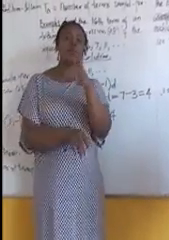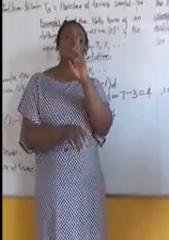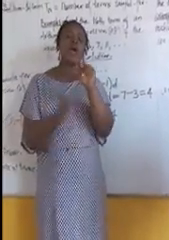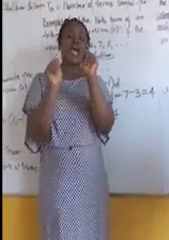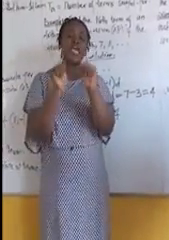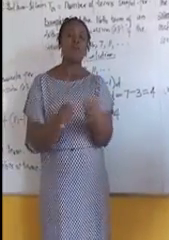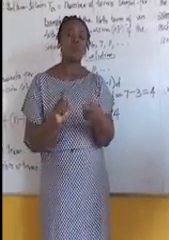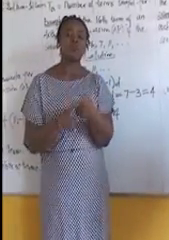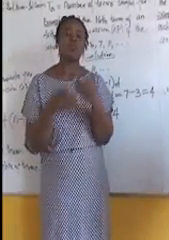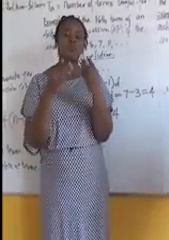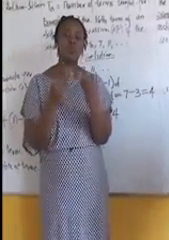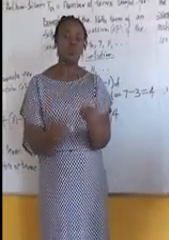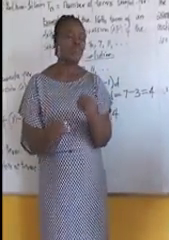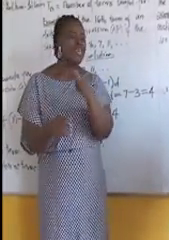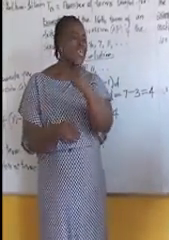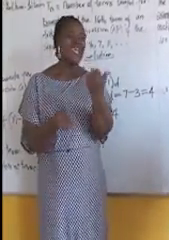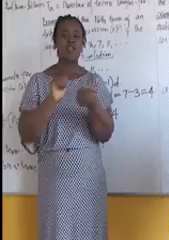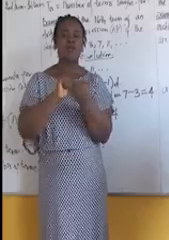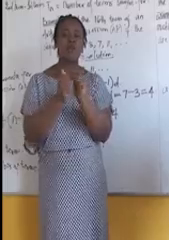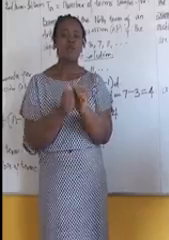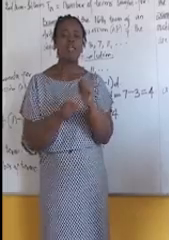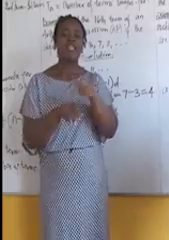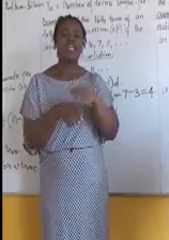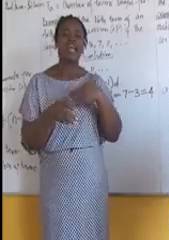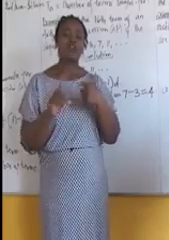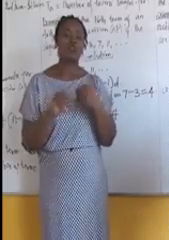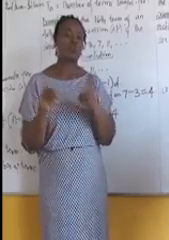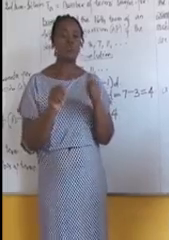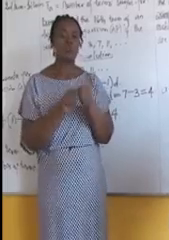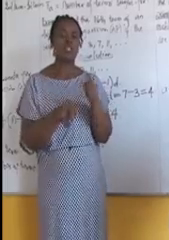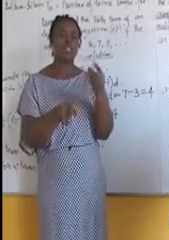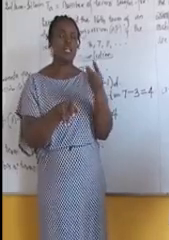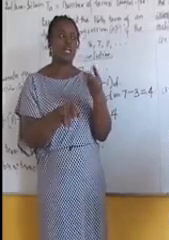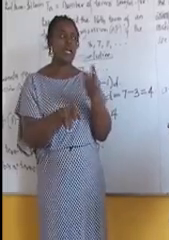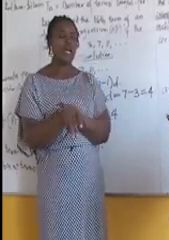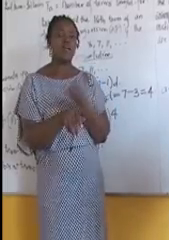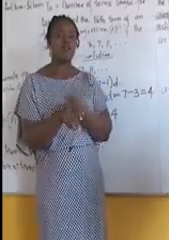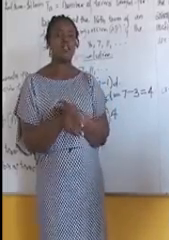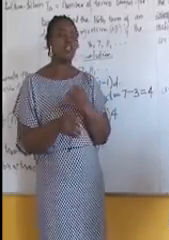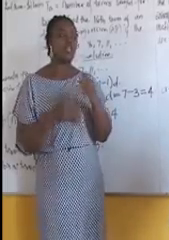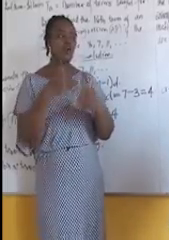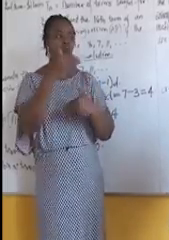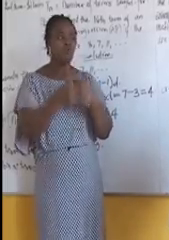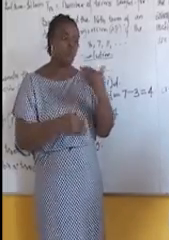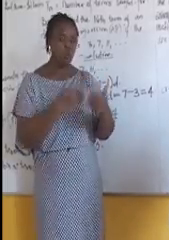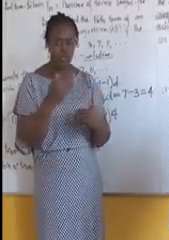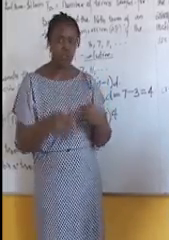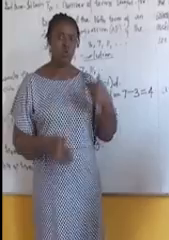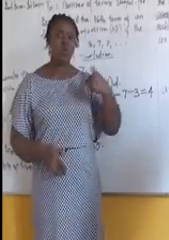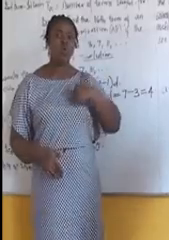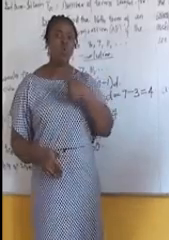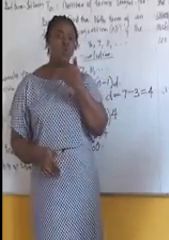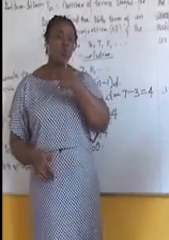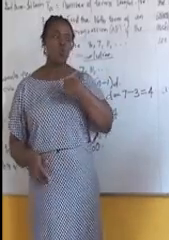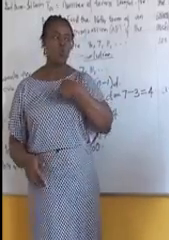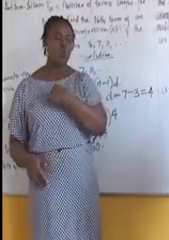problem relating to what? Arithmetic progression. But away from that, viewers, we must understand clearly also that